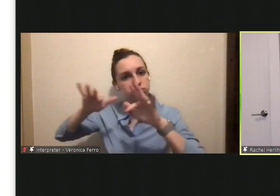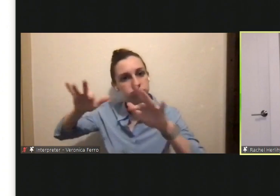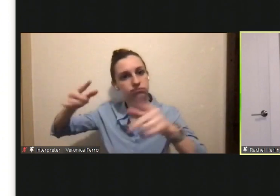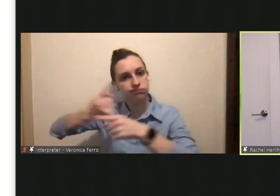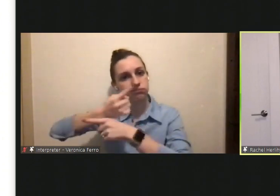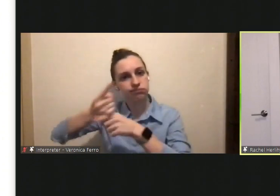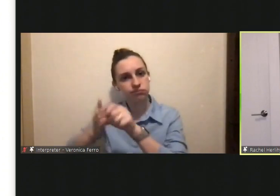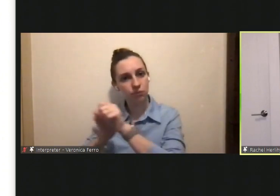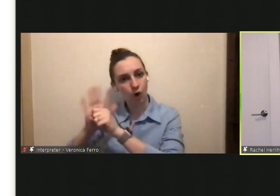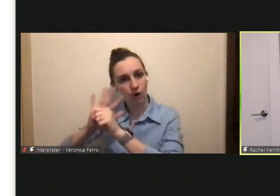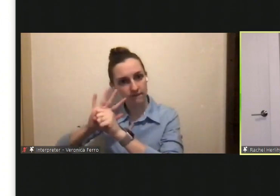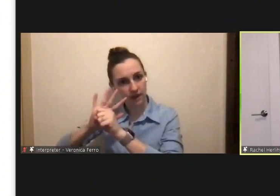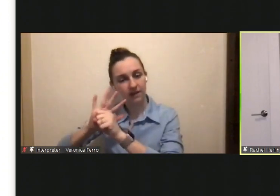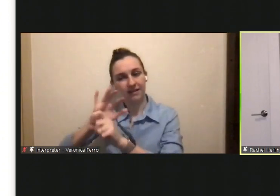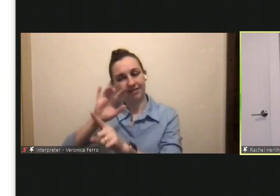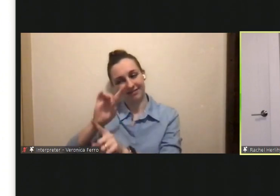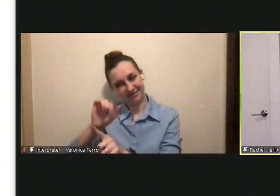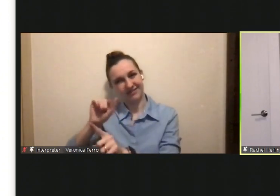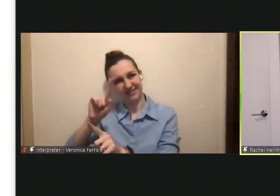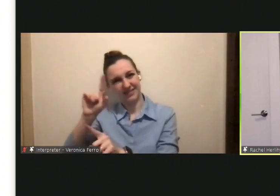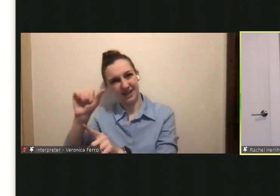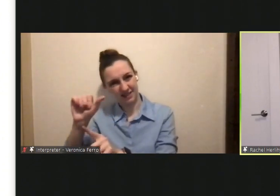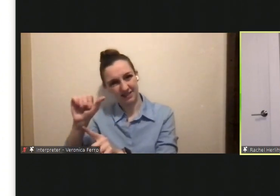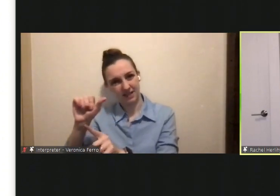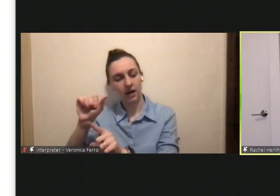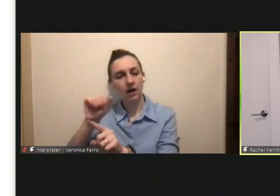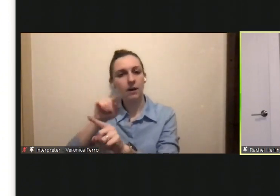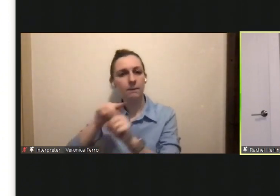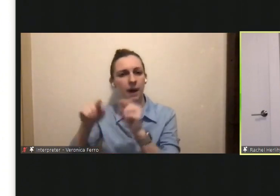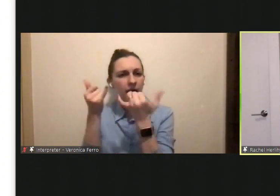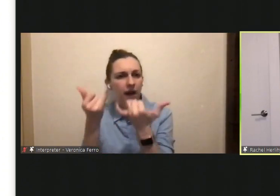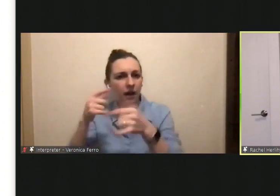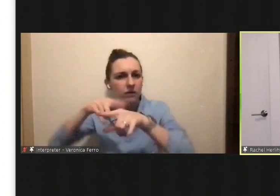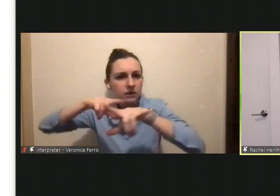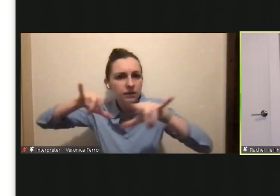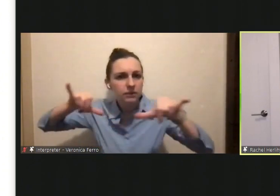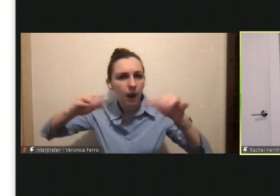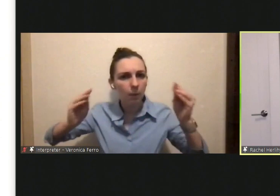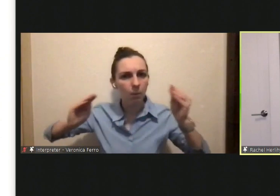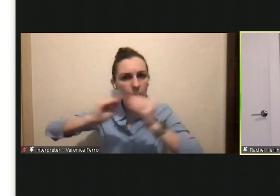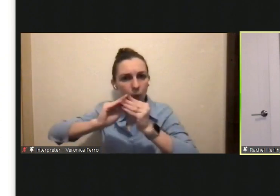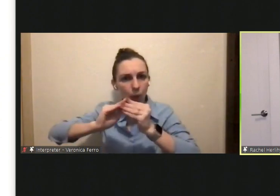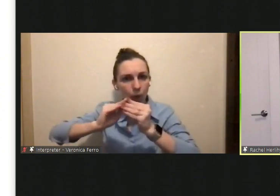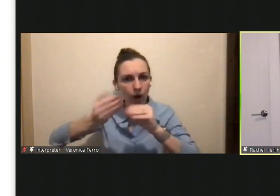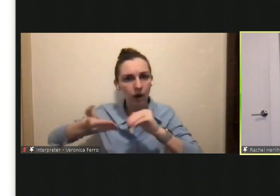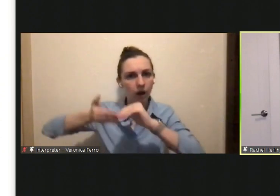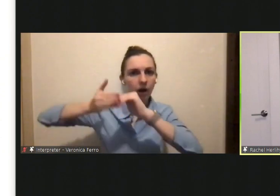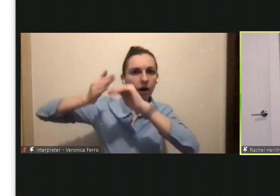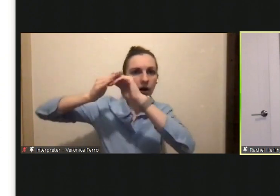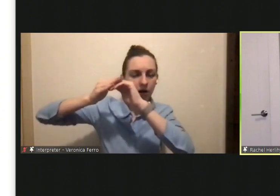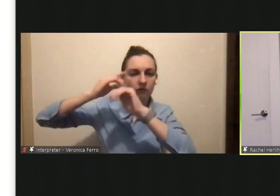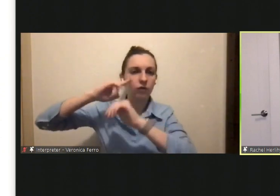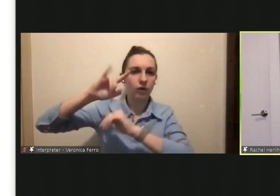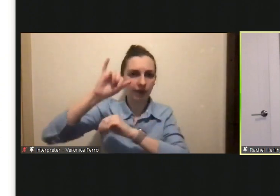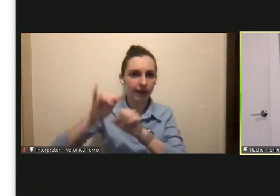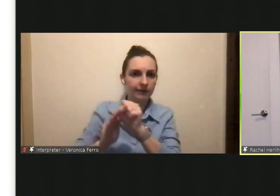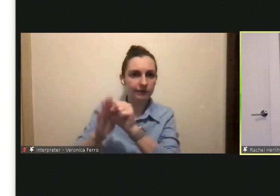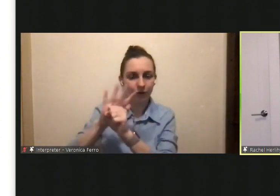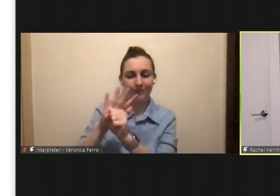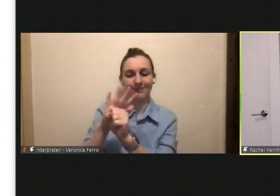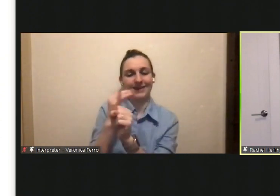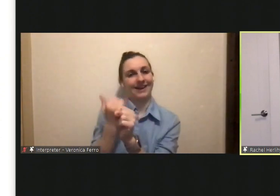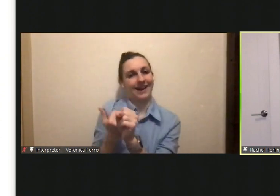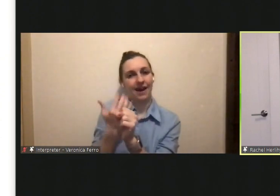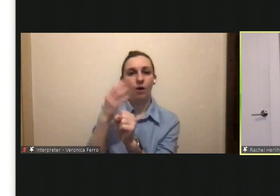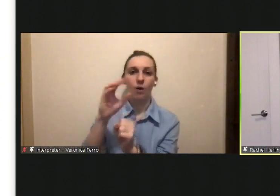to Delta. And at the same time, they're now seeing a rapid increase in the proportion of cases there that are Omicron. So it